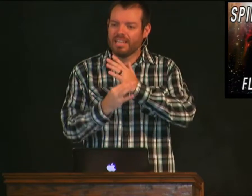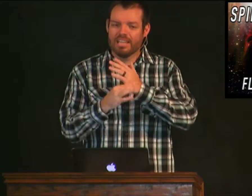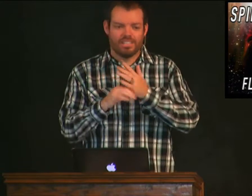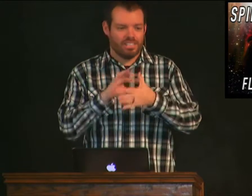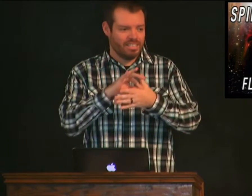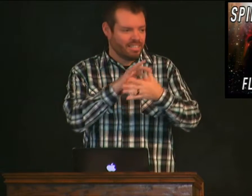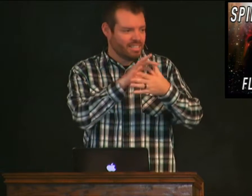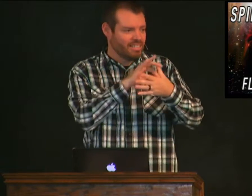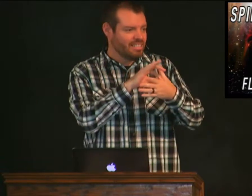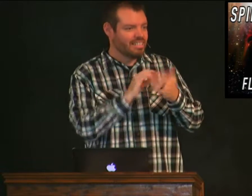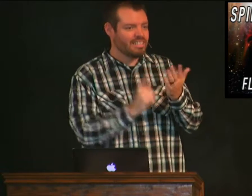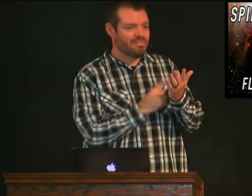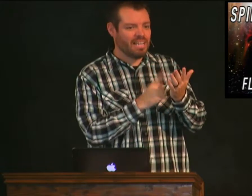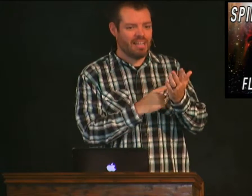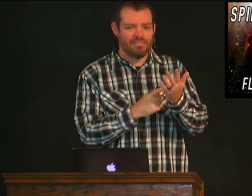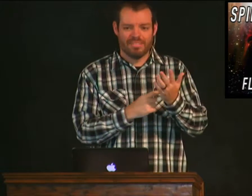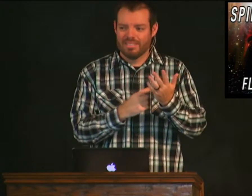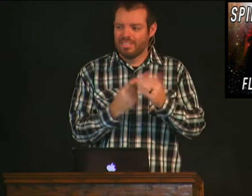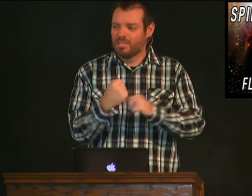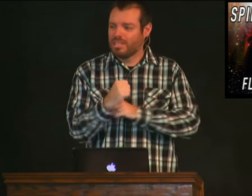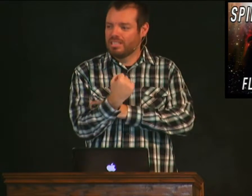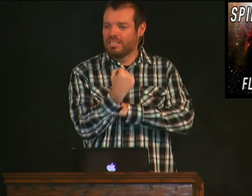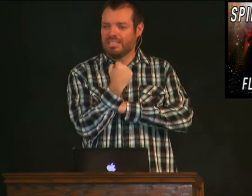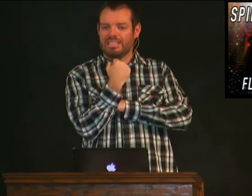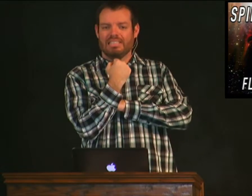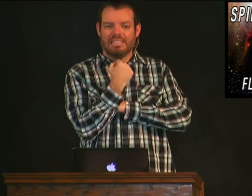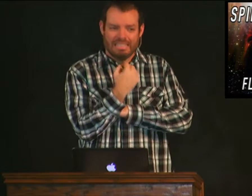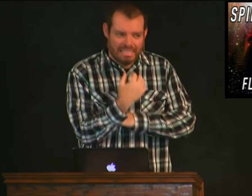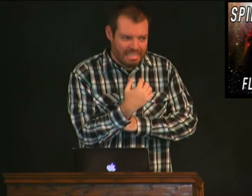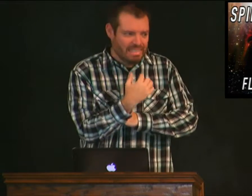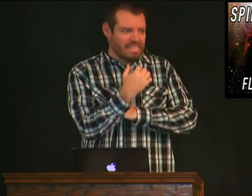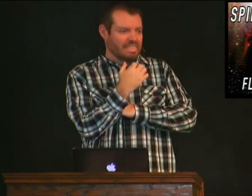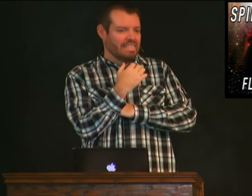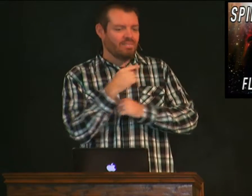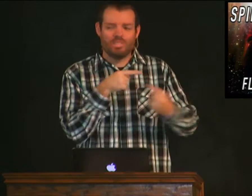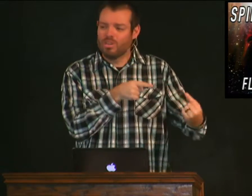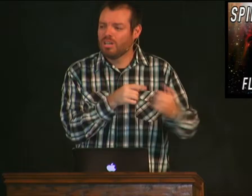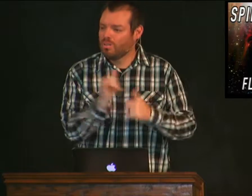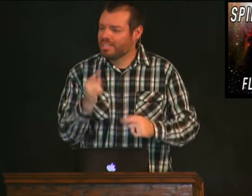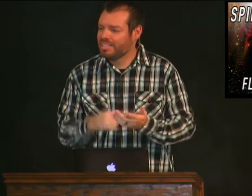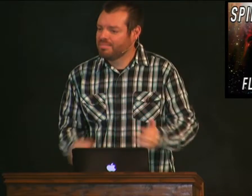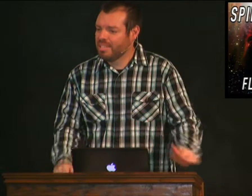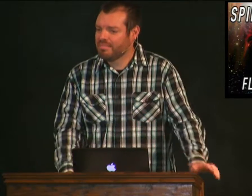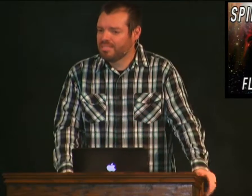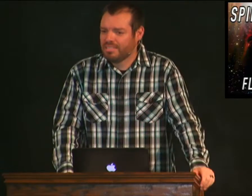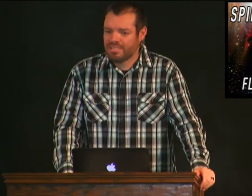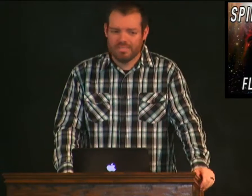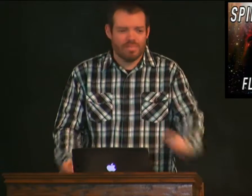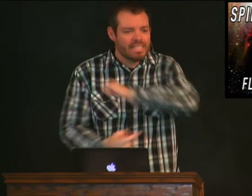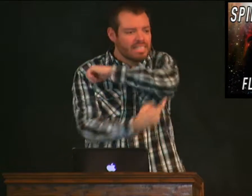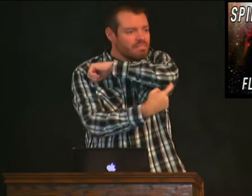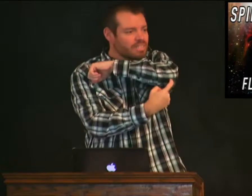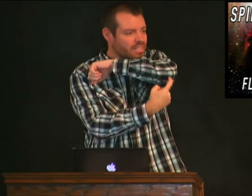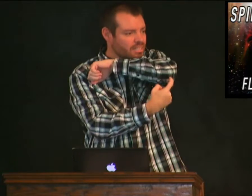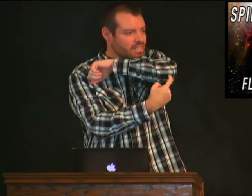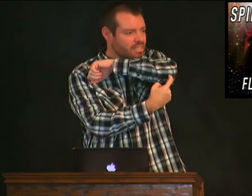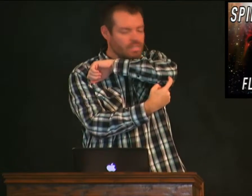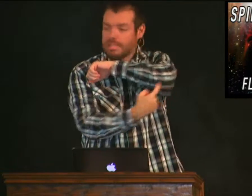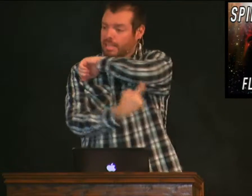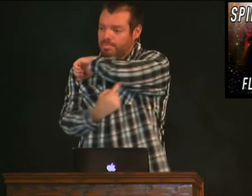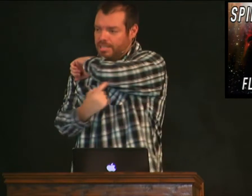the flesh sometimes tries to, we struggle with this sometimes. We get